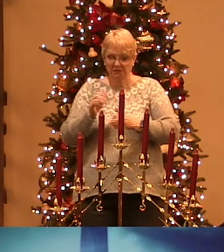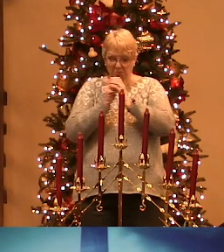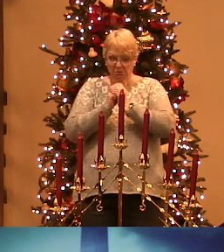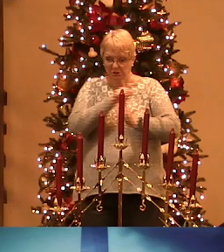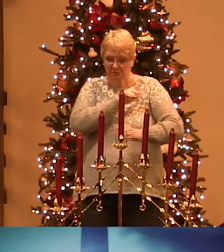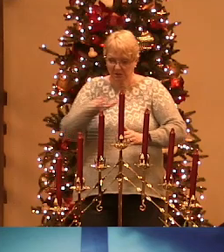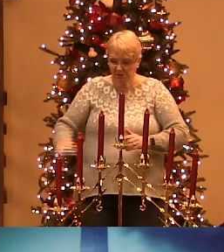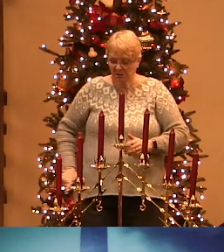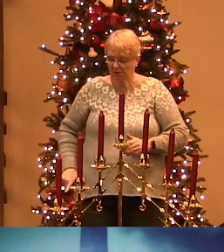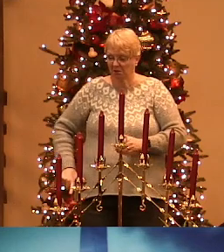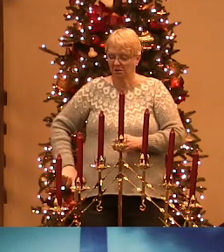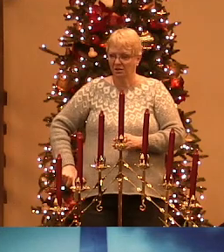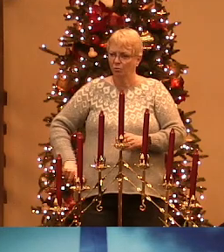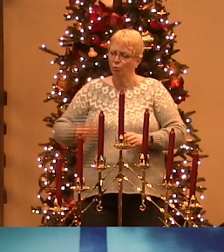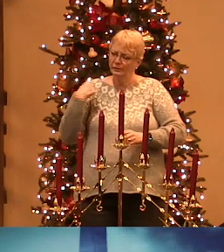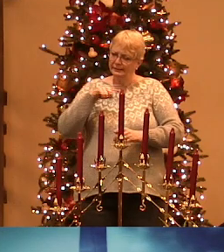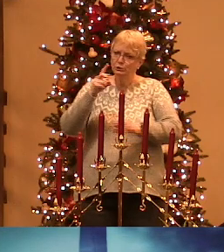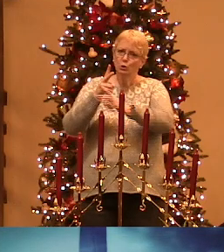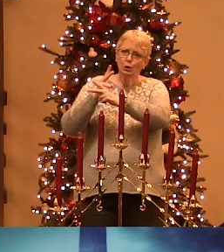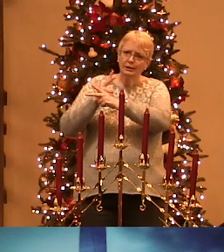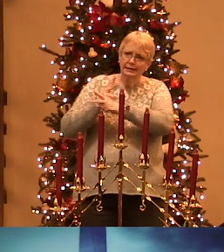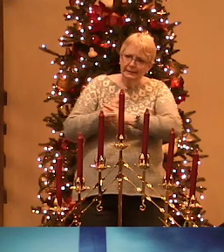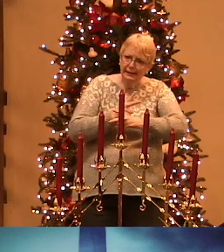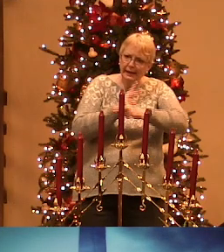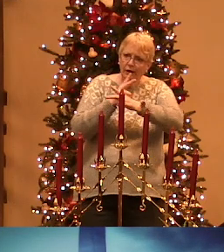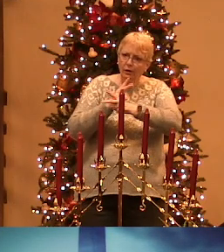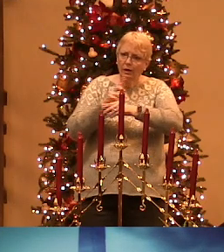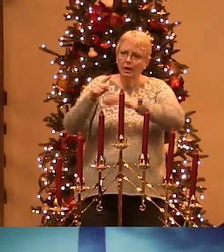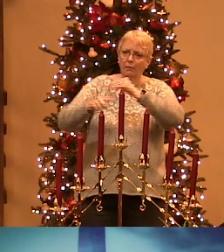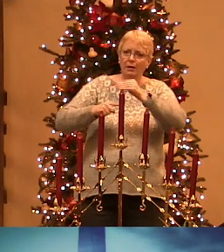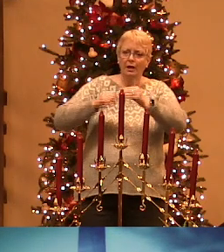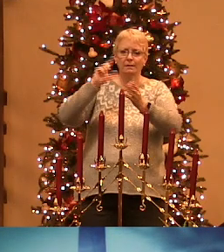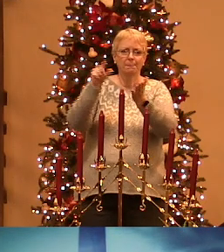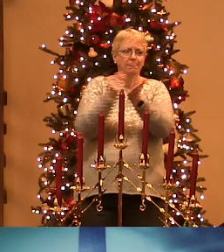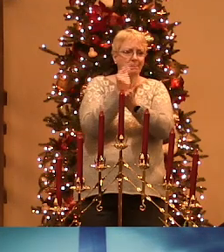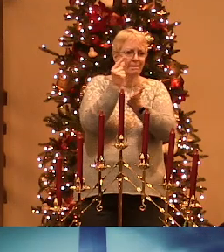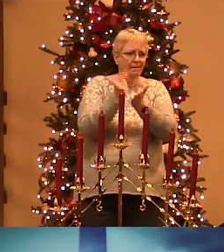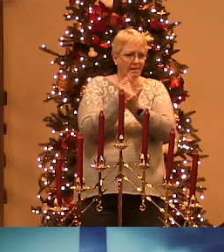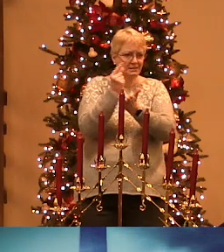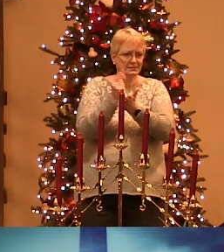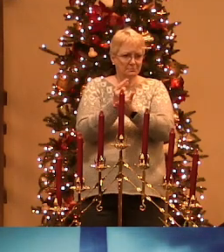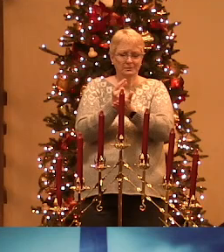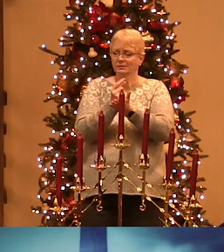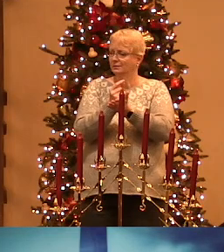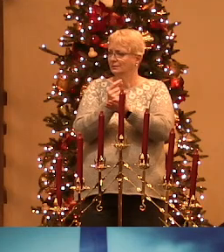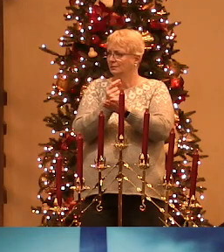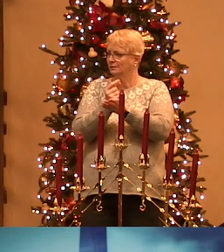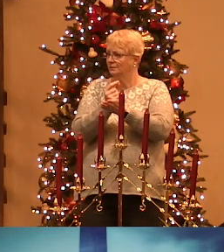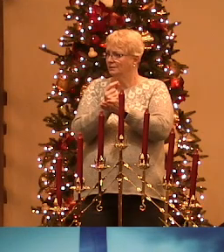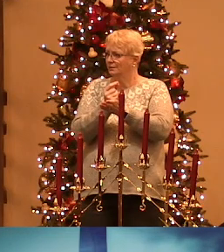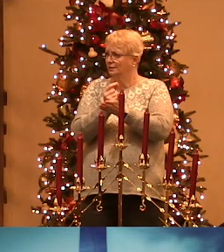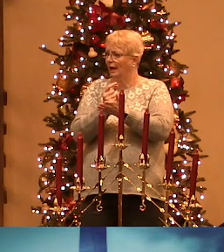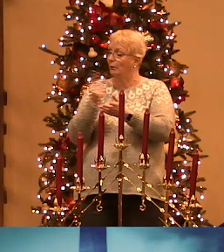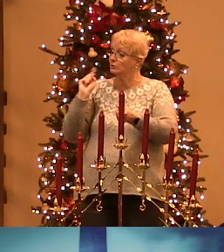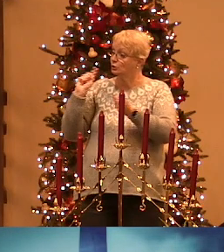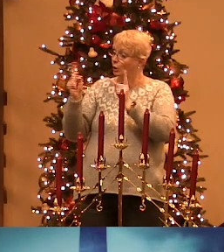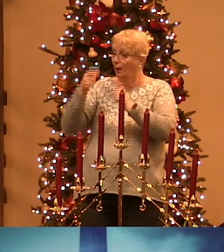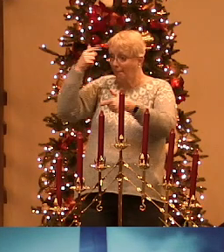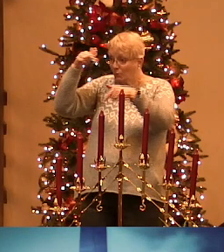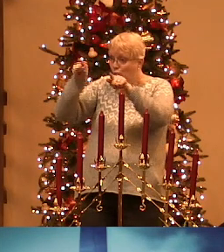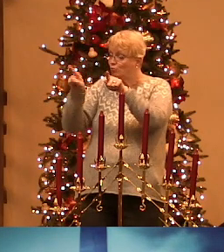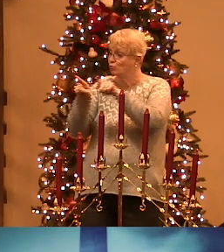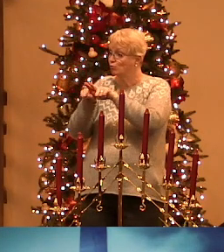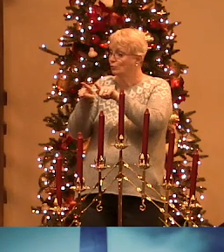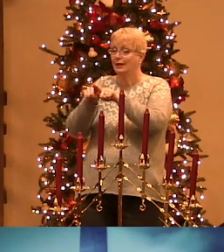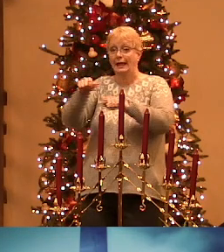to not care about the gospel, to care all about all these other things in the world that become idols. I was talking to a brother